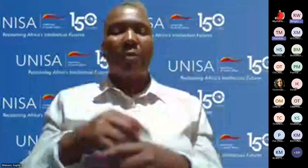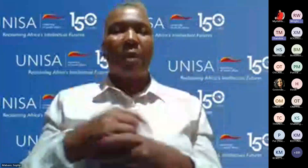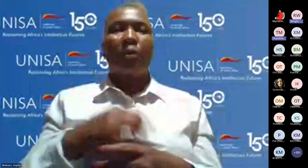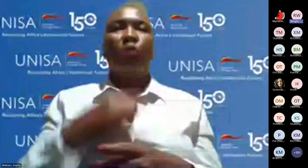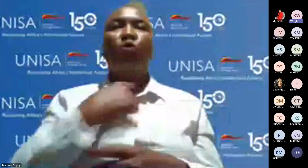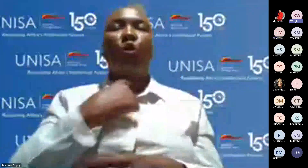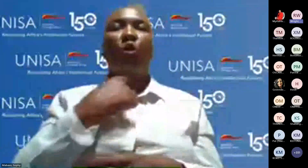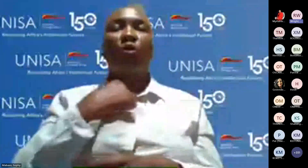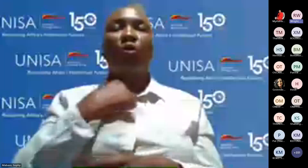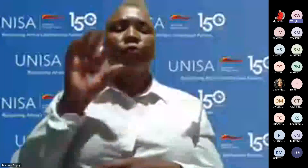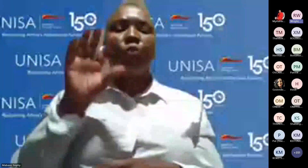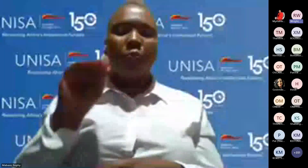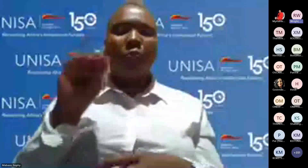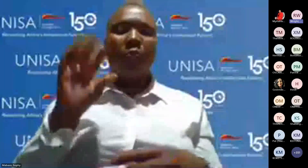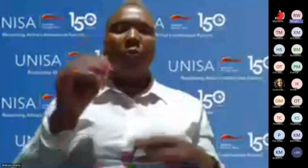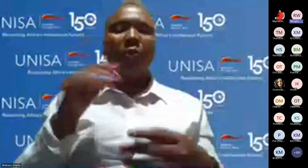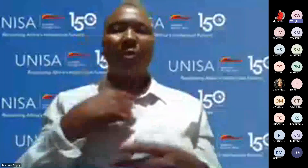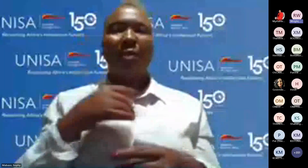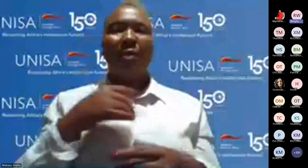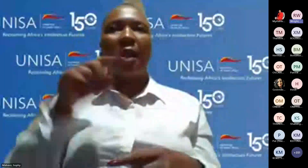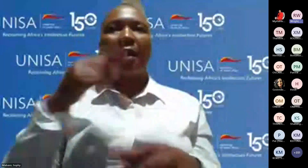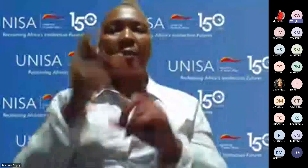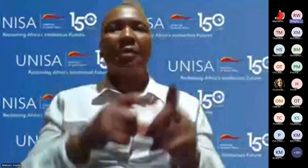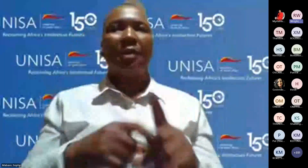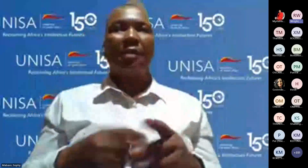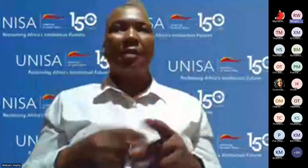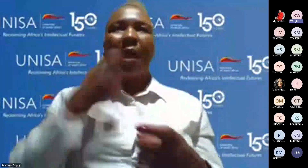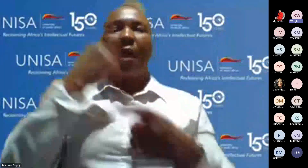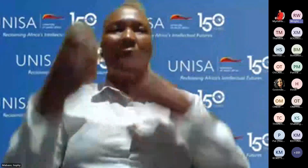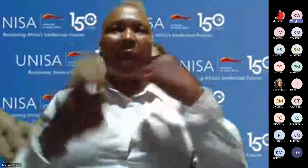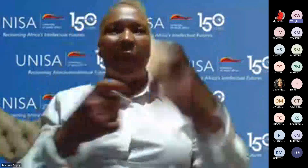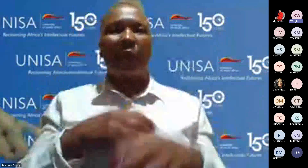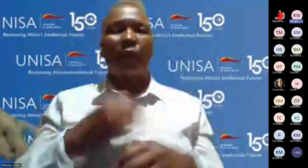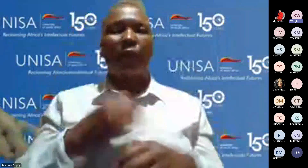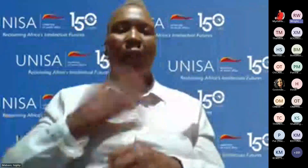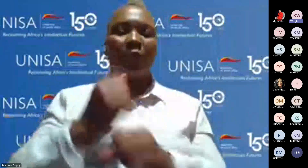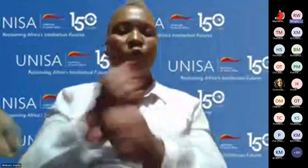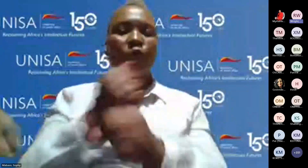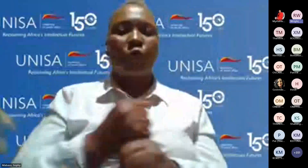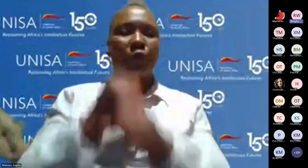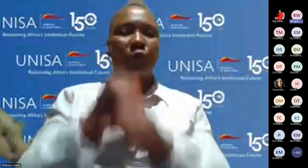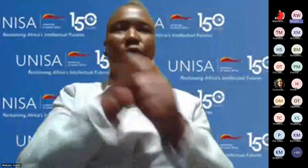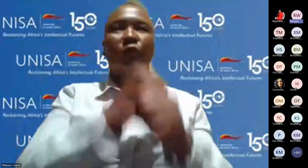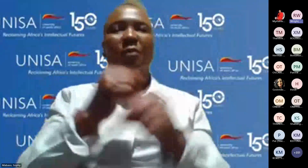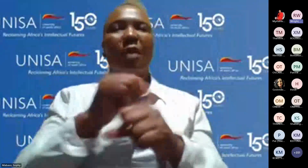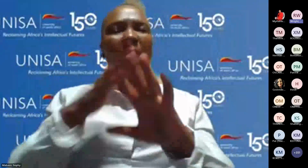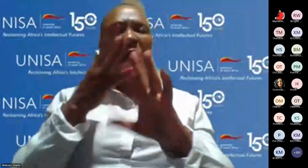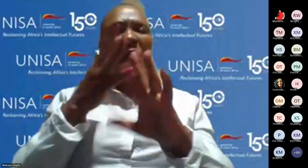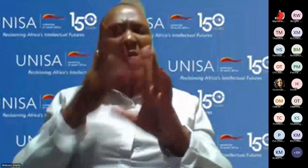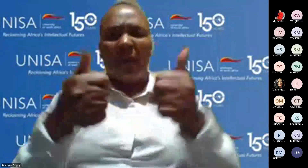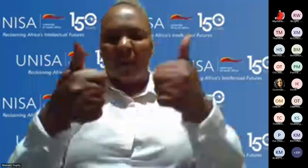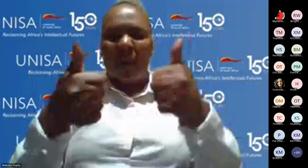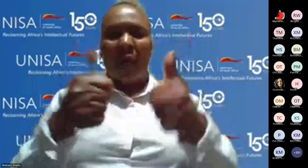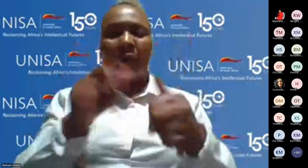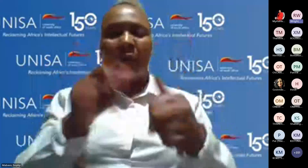in yelling, or somebody comes in, do you want coffee accidentally? All of that is fine. Somebody still go listen